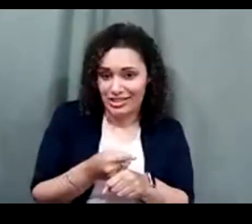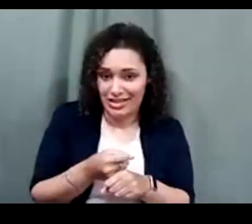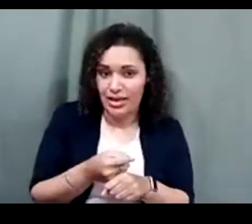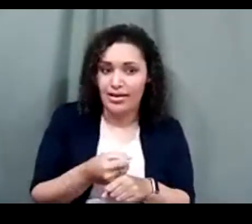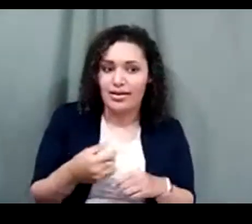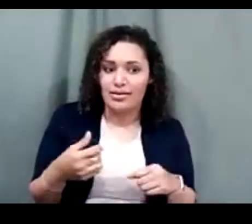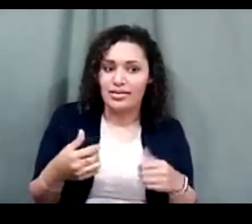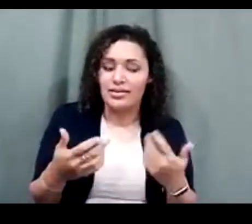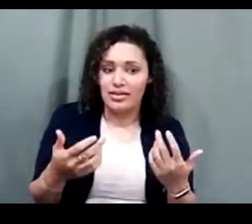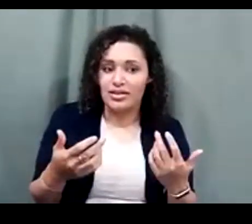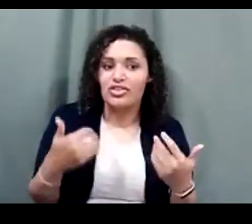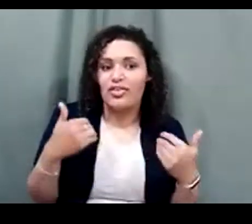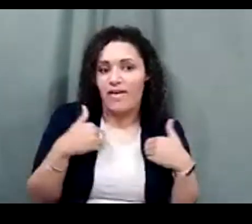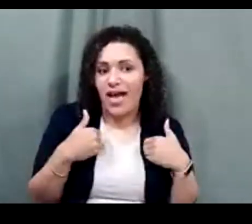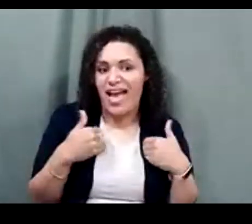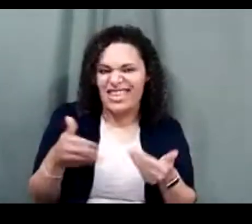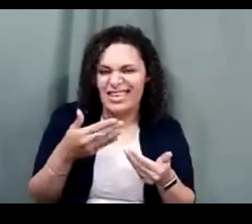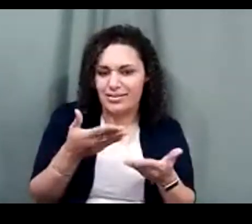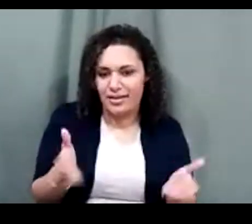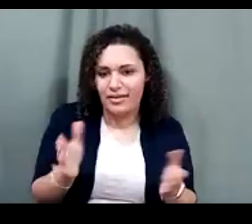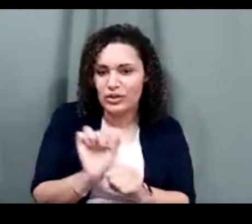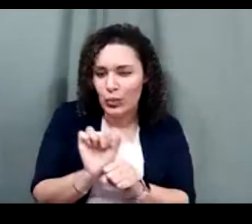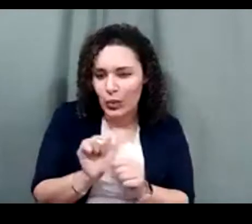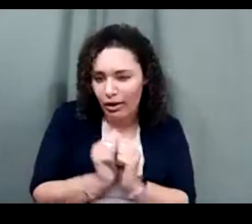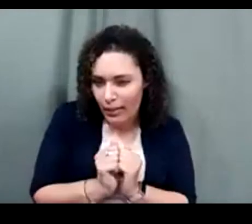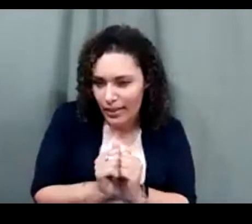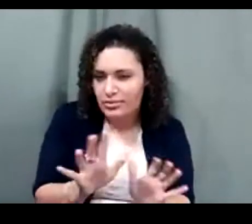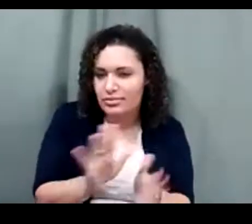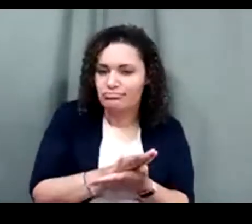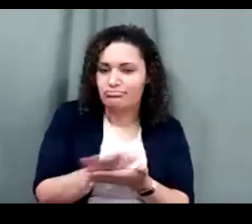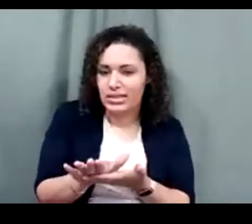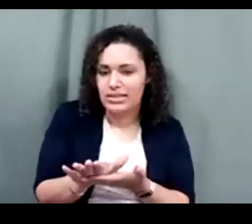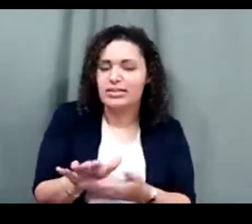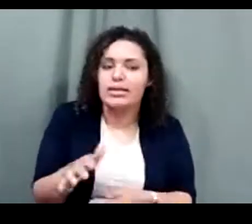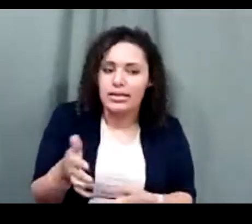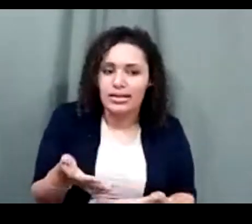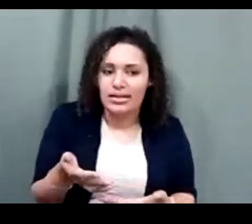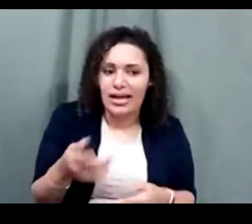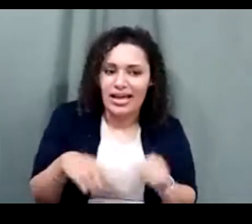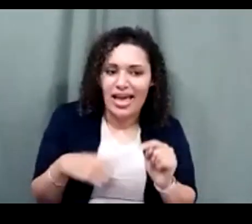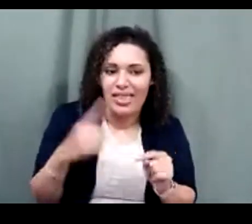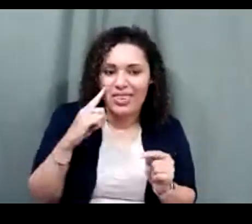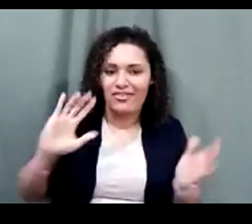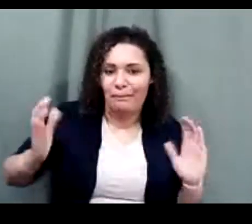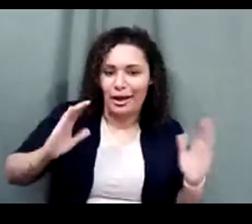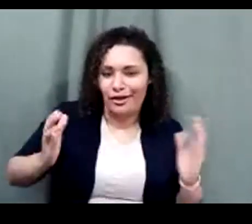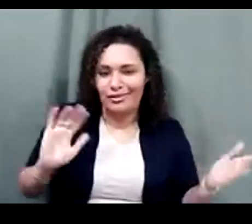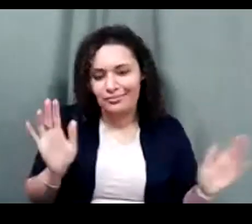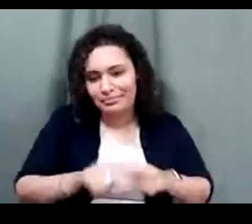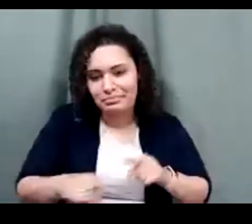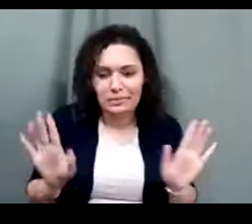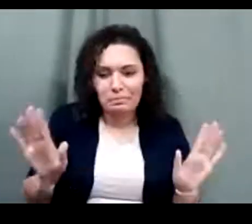really easy stuff to work with. So that is kind of a nice. Yep. I don't know. I can't think of a parallel, but it's like,